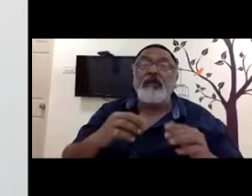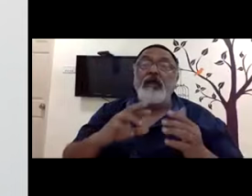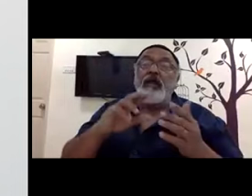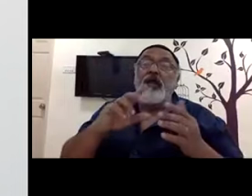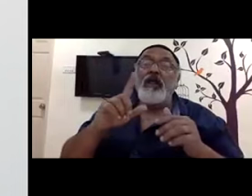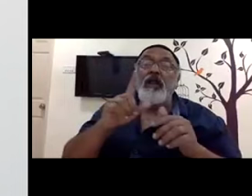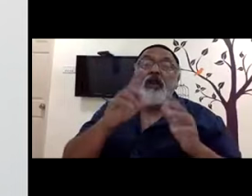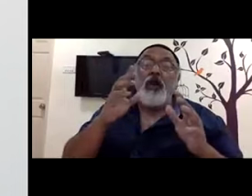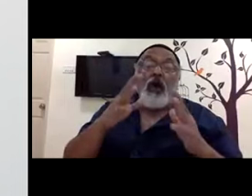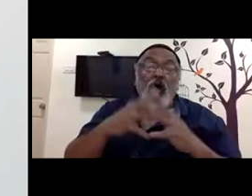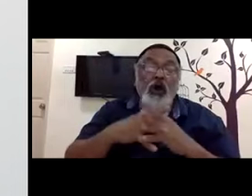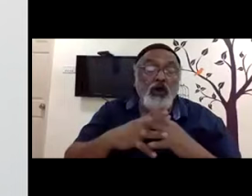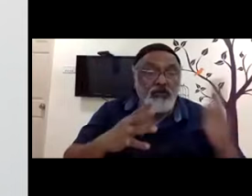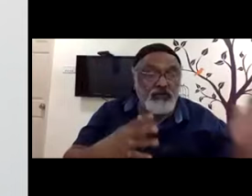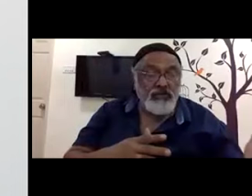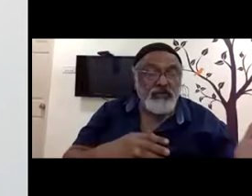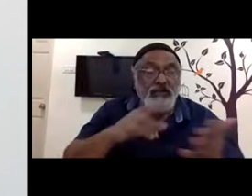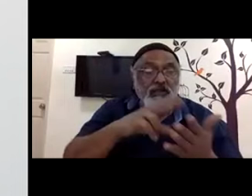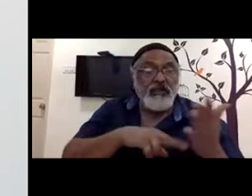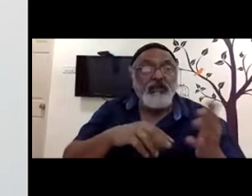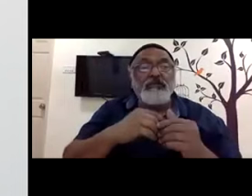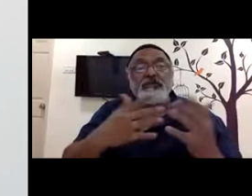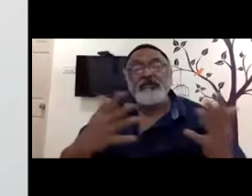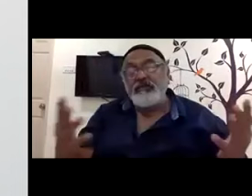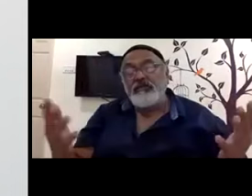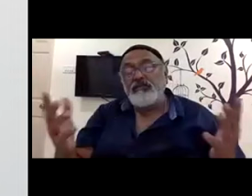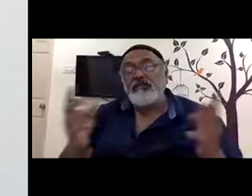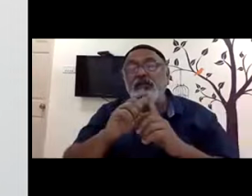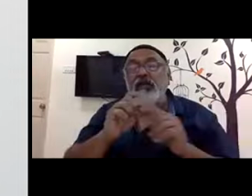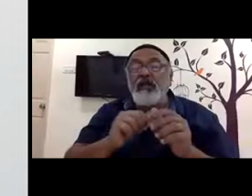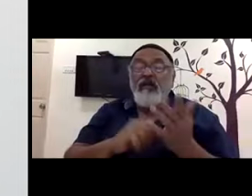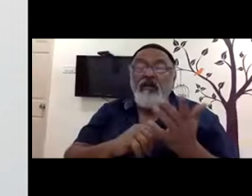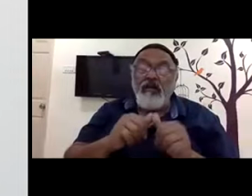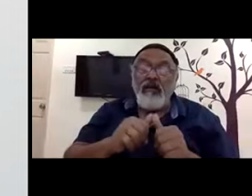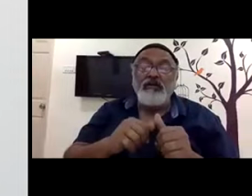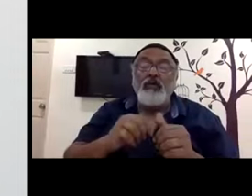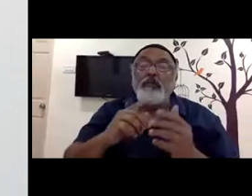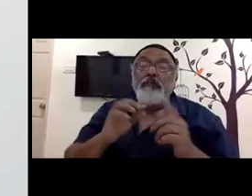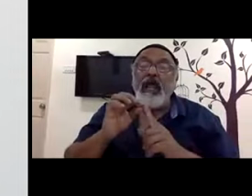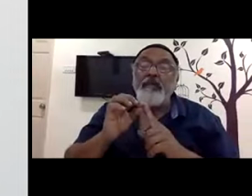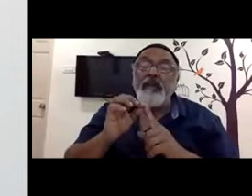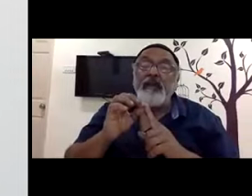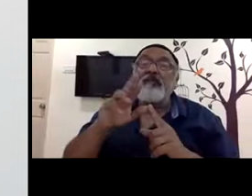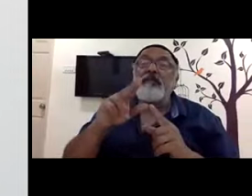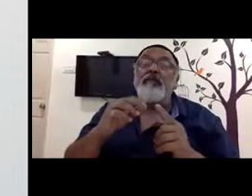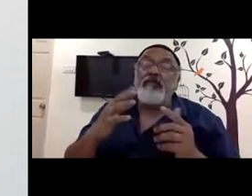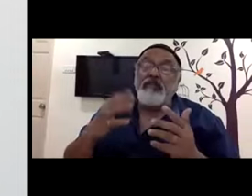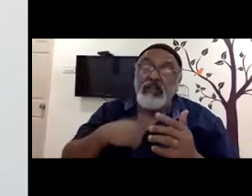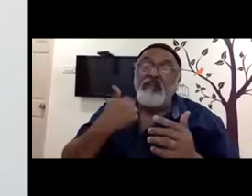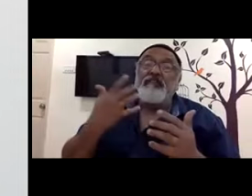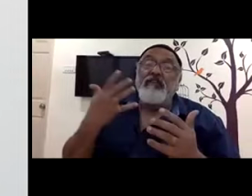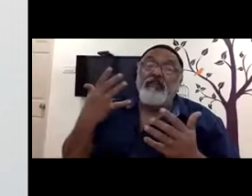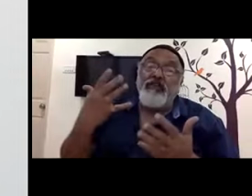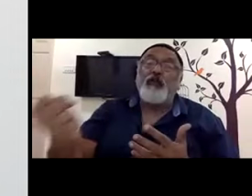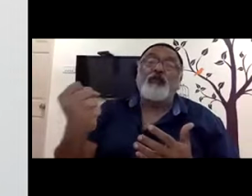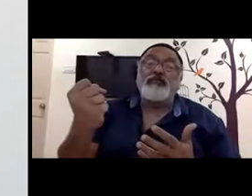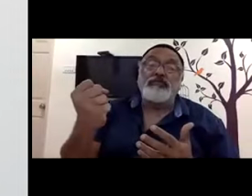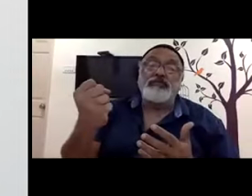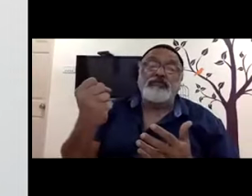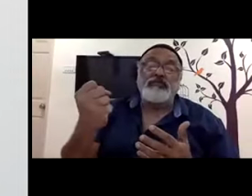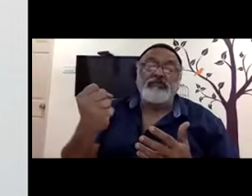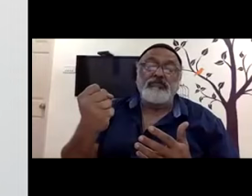piece of legislation. So yeah, the primary data is the first-hand unit